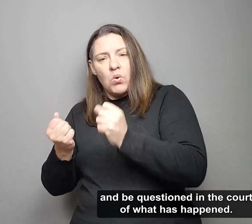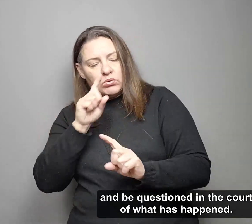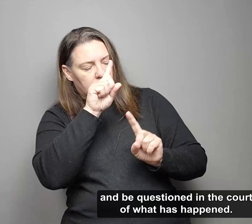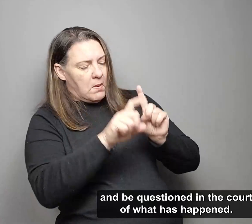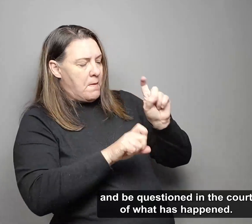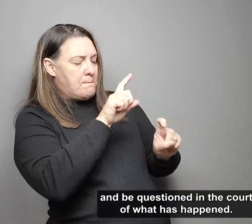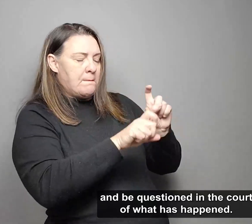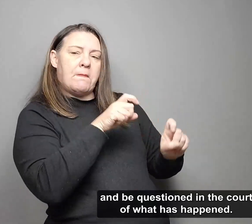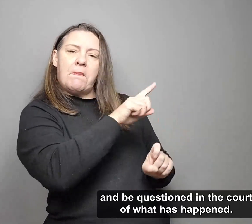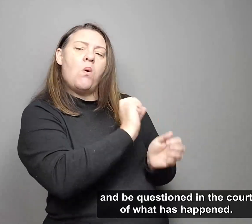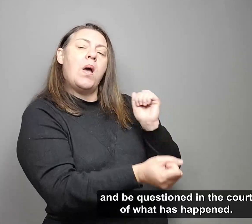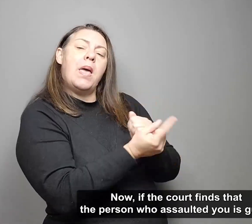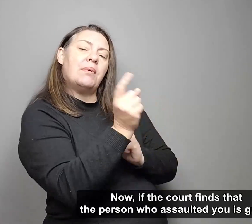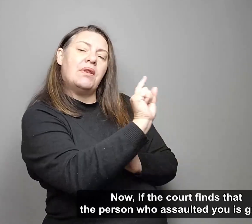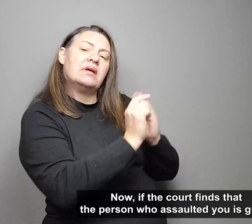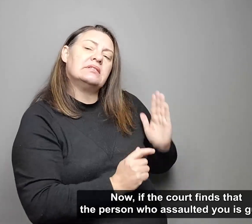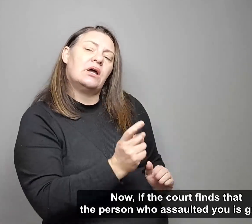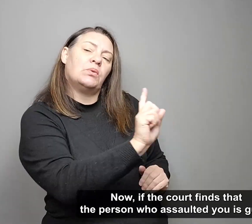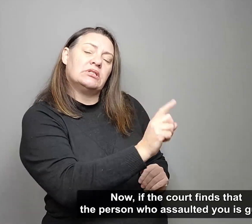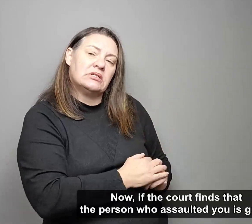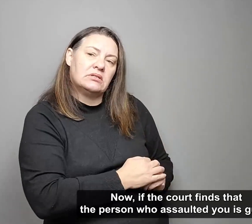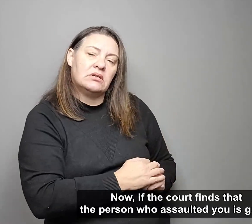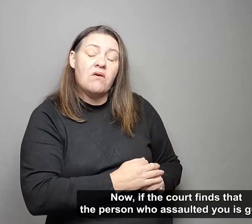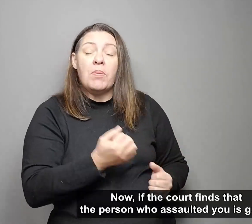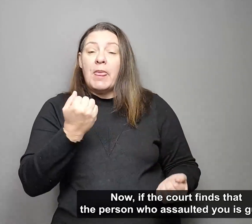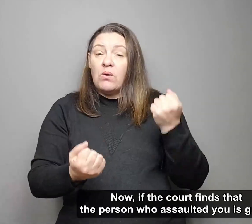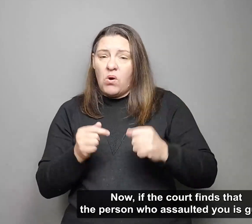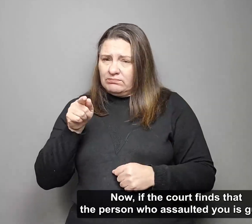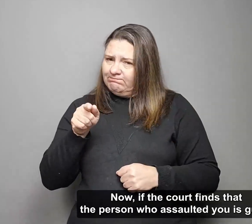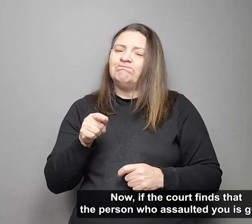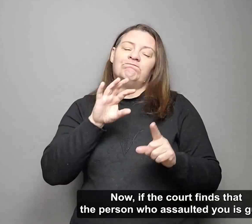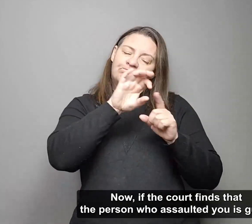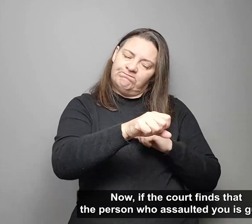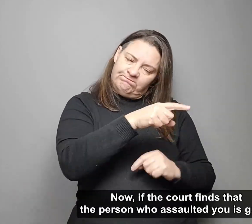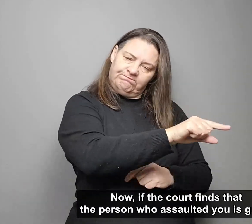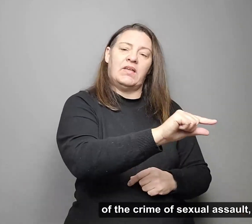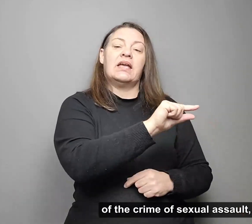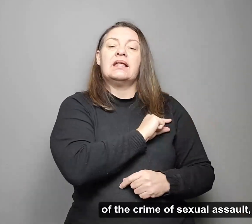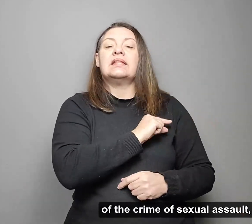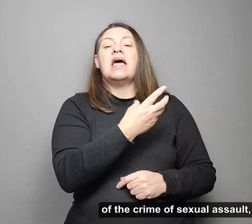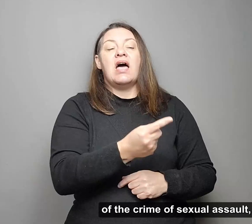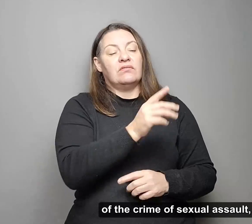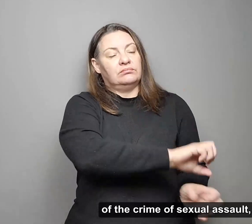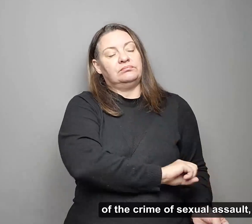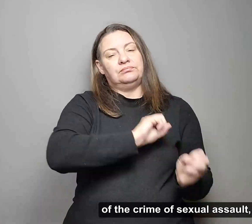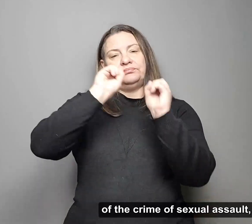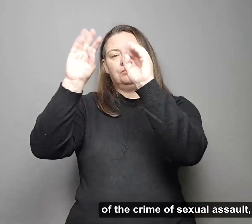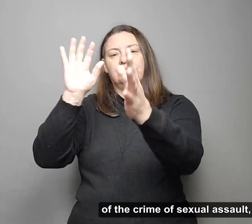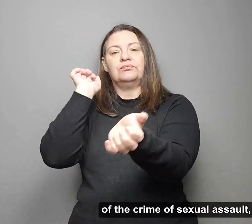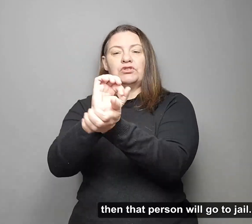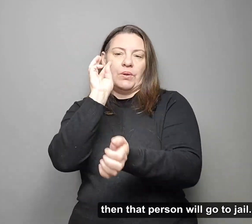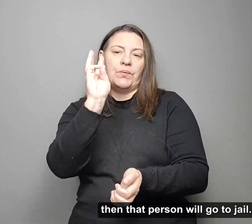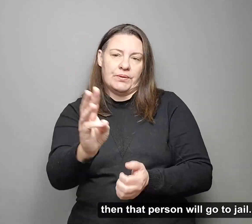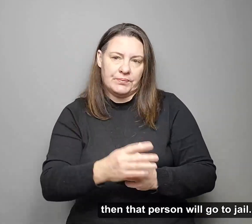the court of what has happened. Now, if the court finds that the person who assaulted you is guilty of the crime of sexual